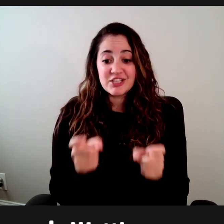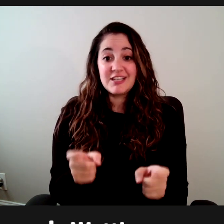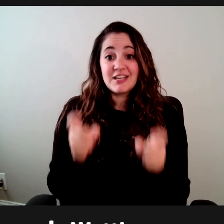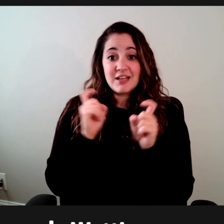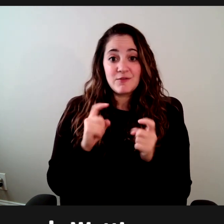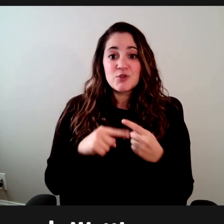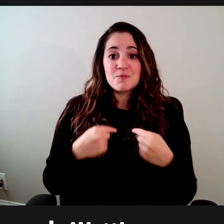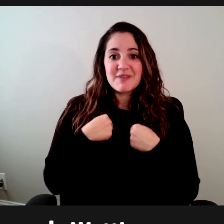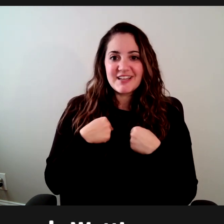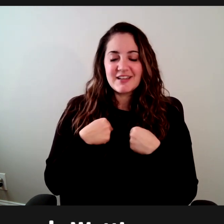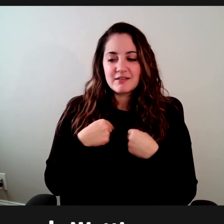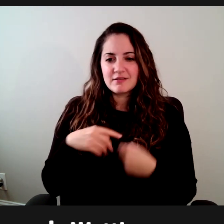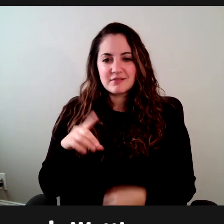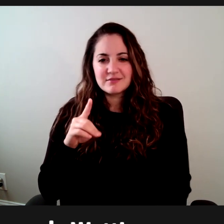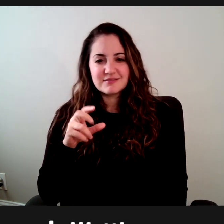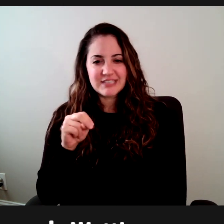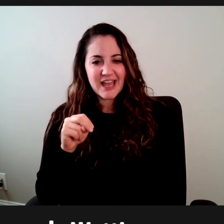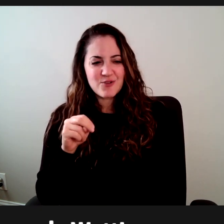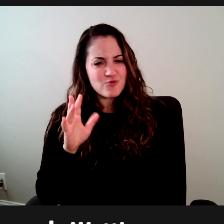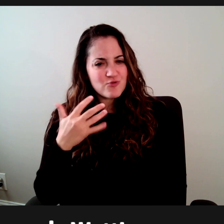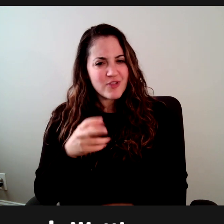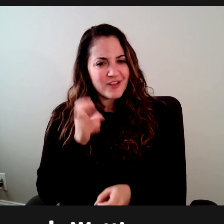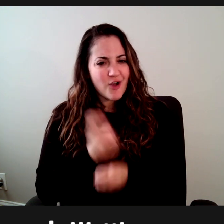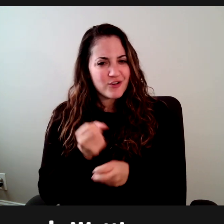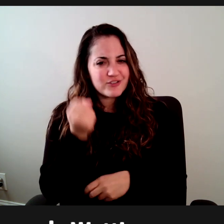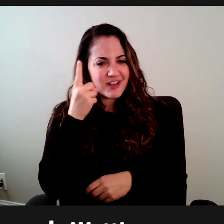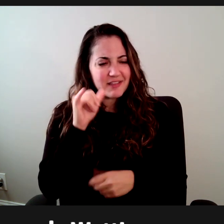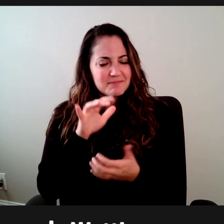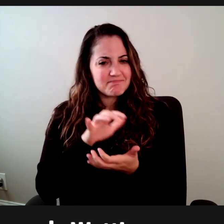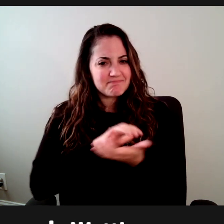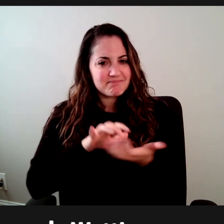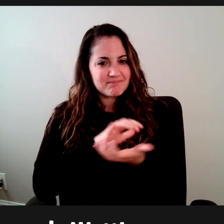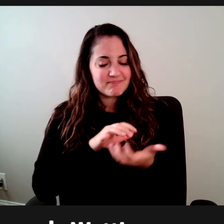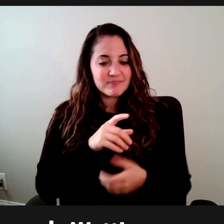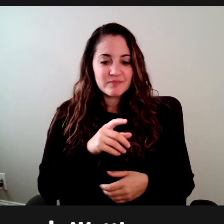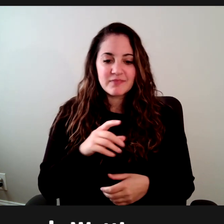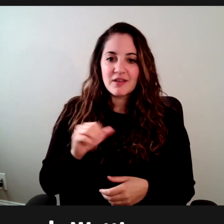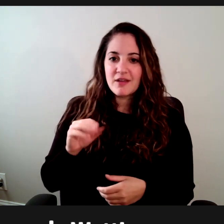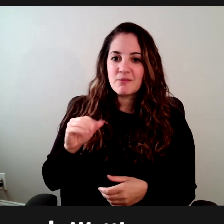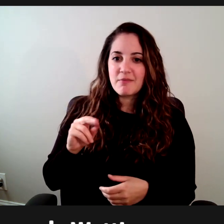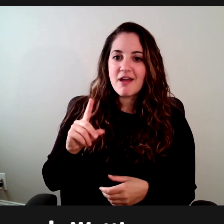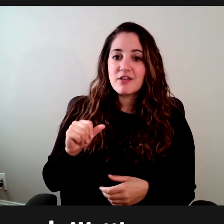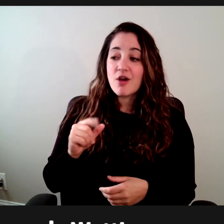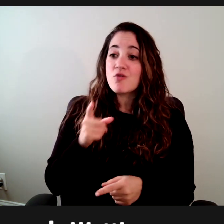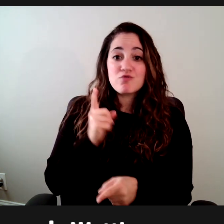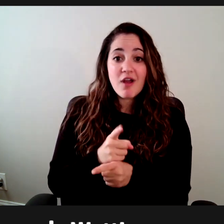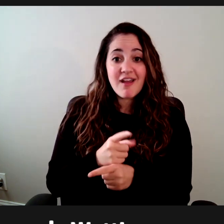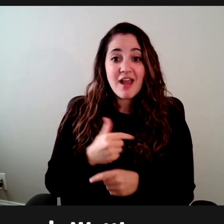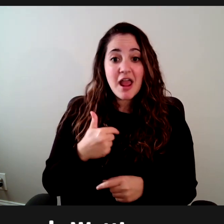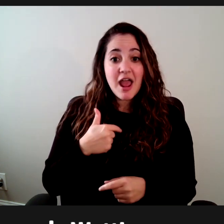me. Yes, that is more obscure. That's a harder thing to understand. Yeah. Like I'm actually